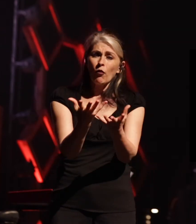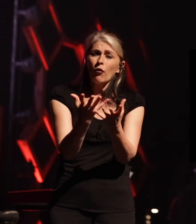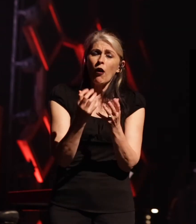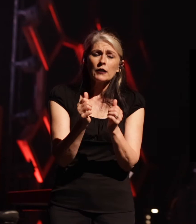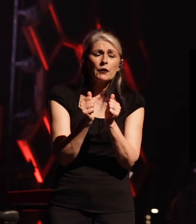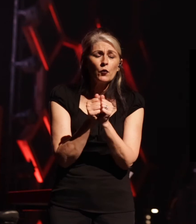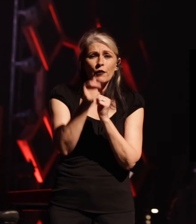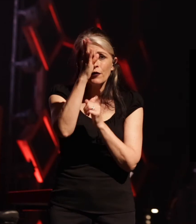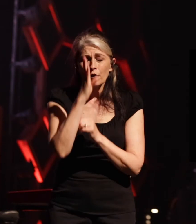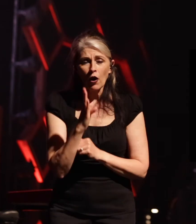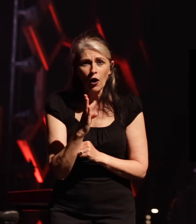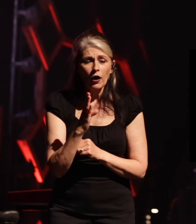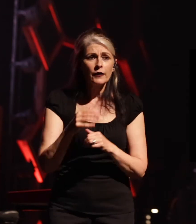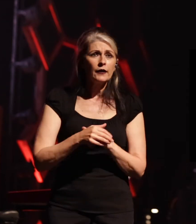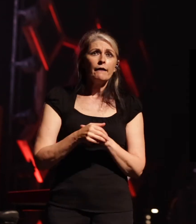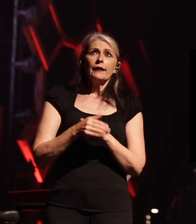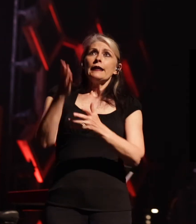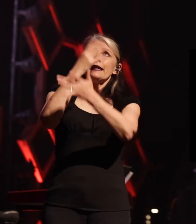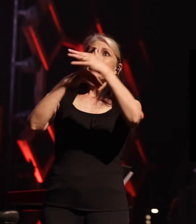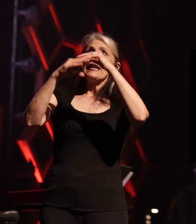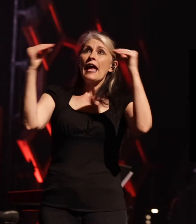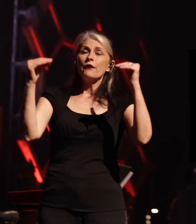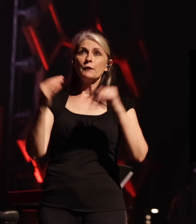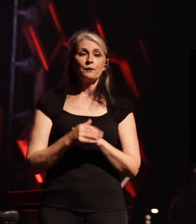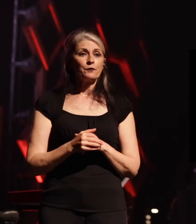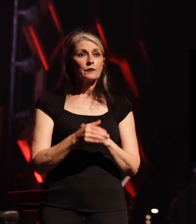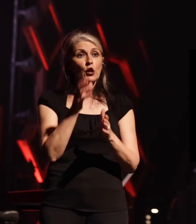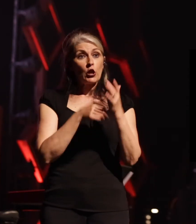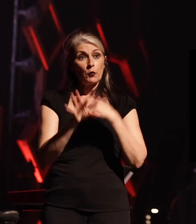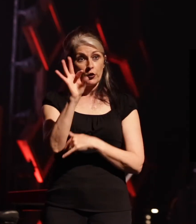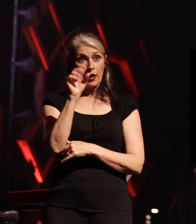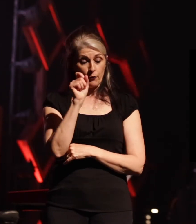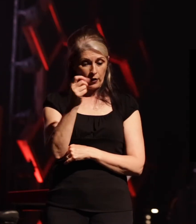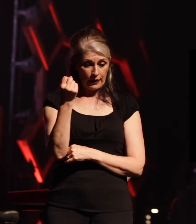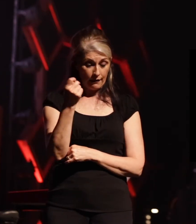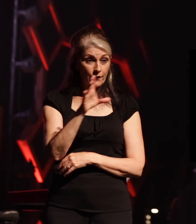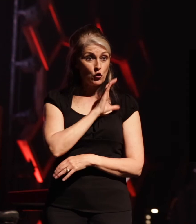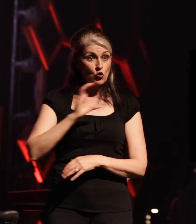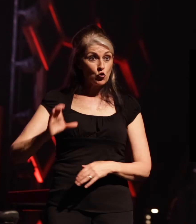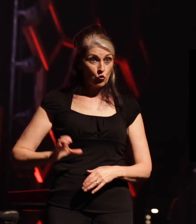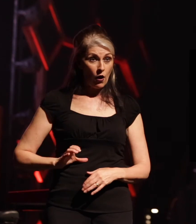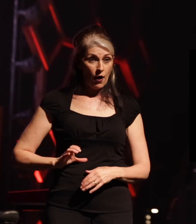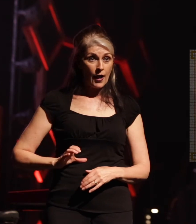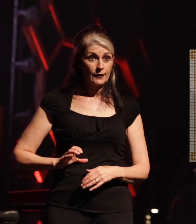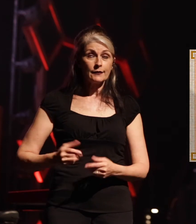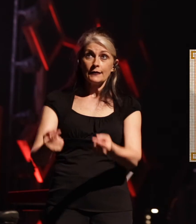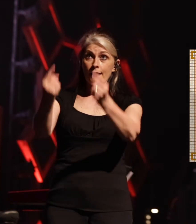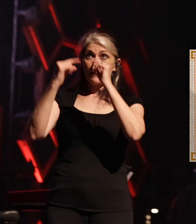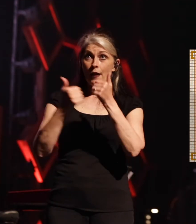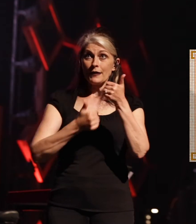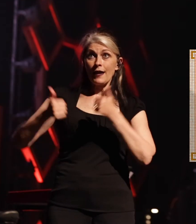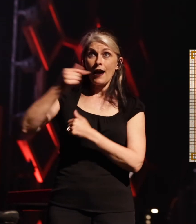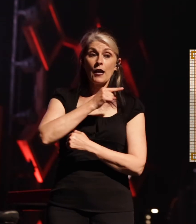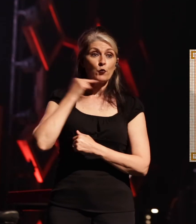be in heaven. Hebrews 9:11 says this, "But when Christ came as high priest of the good things that are now already